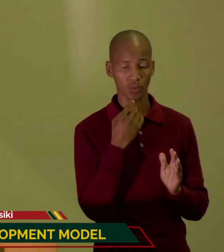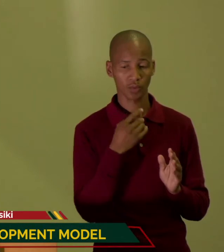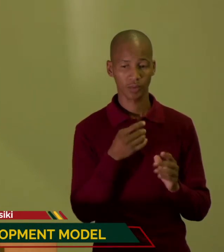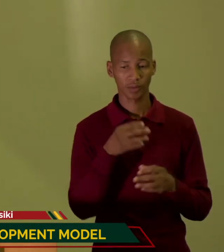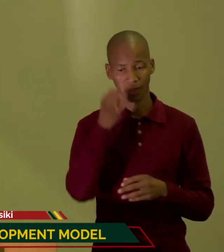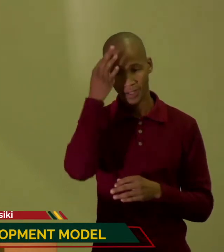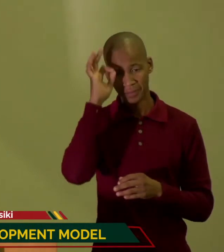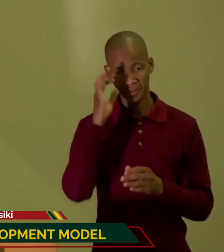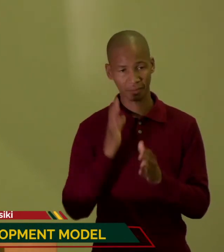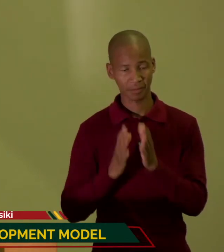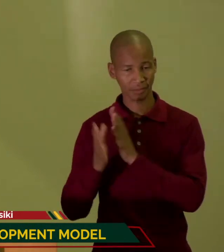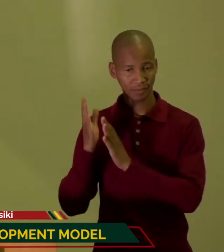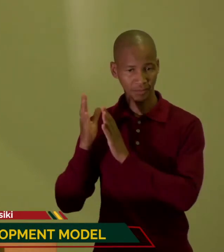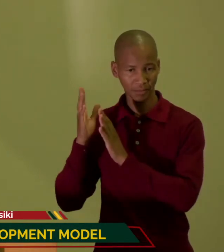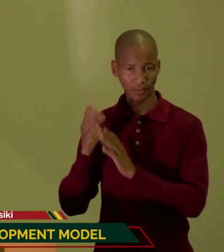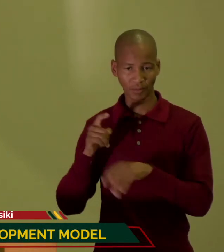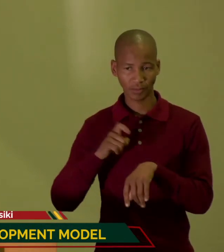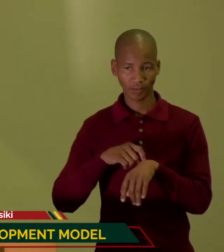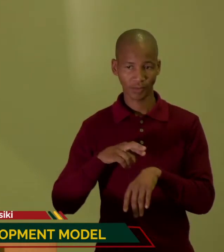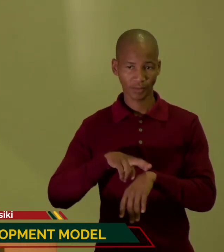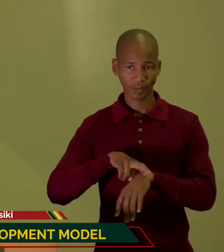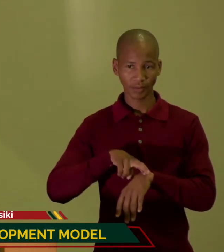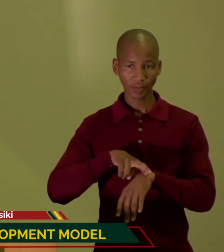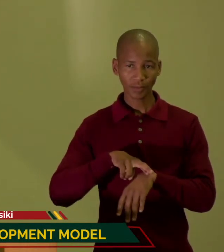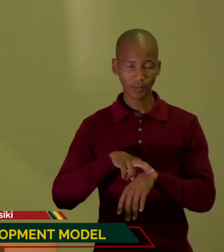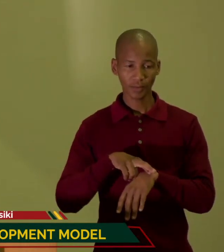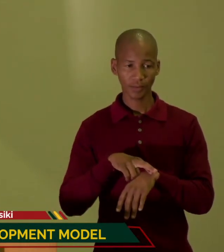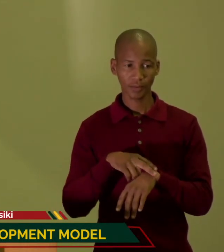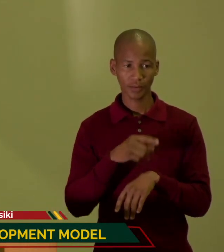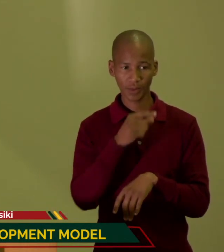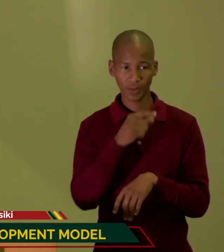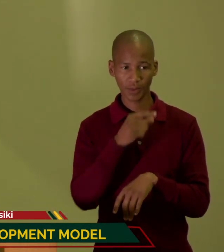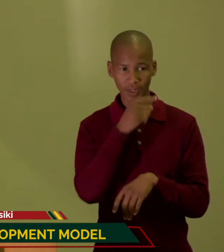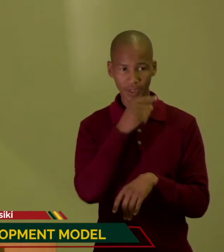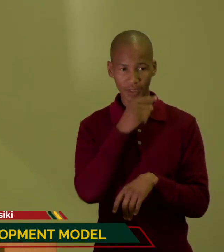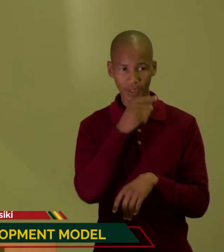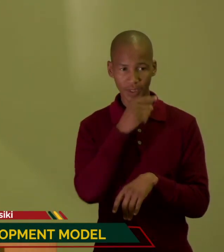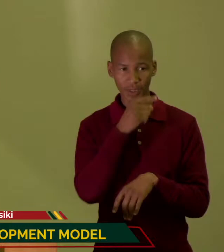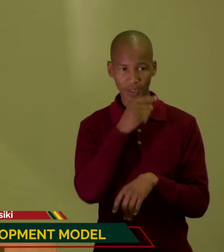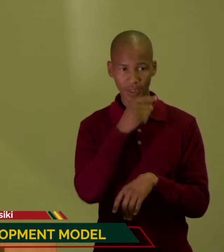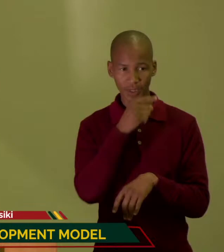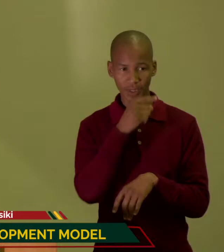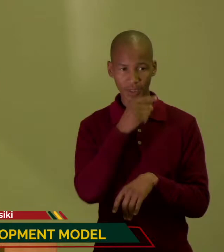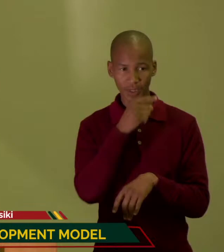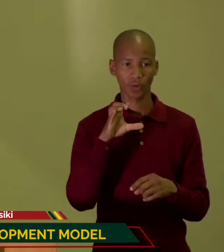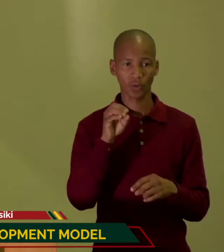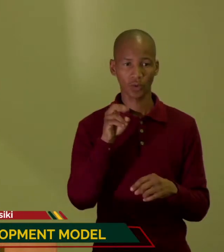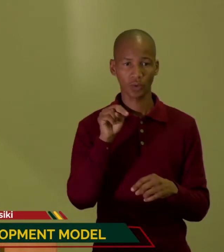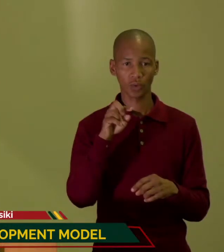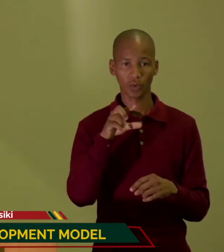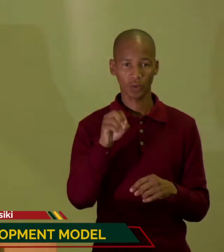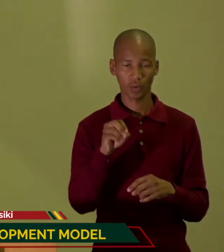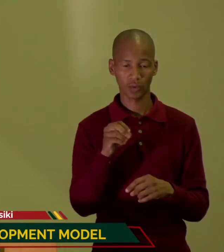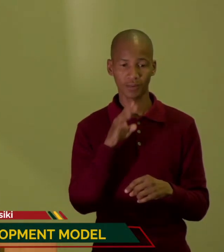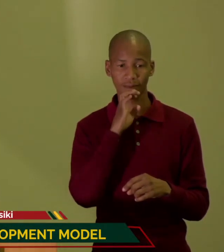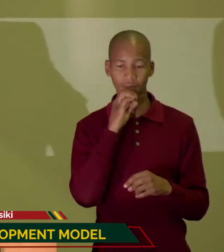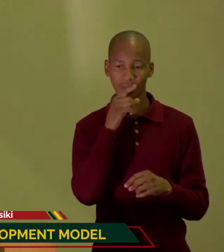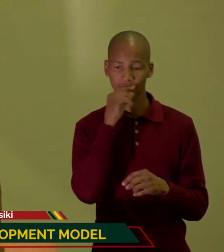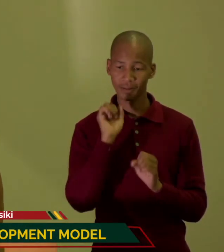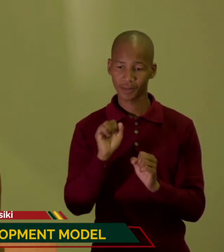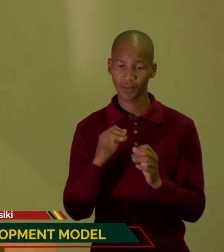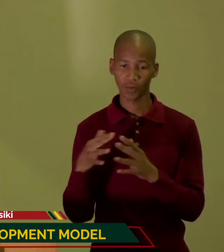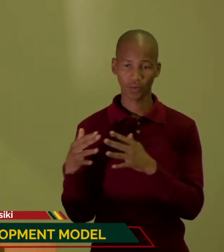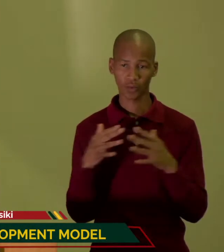which then the name was called Ikhongo, the name of the war